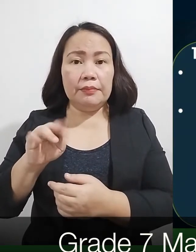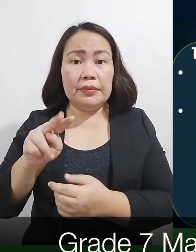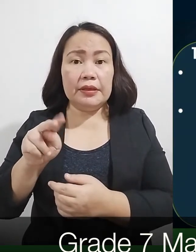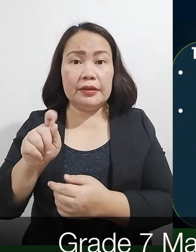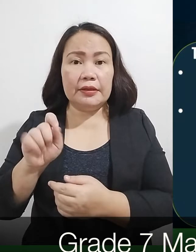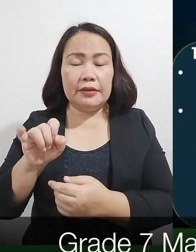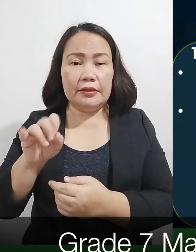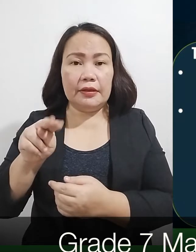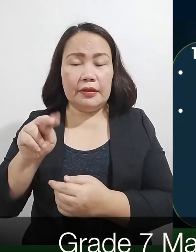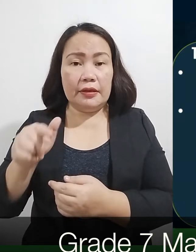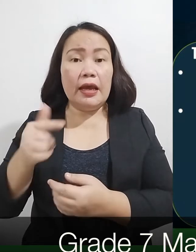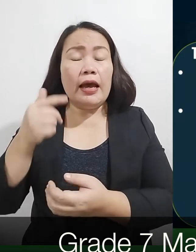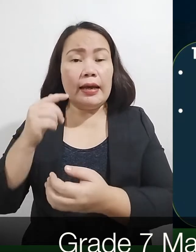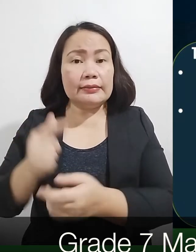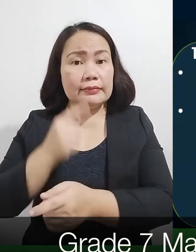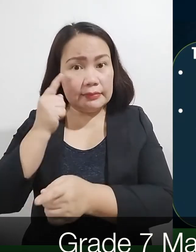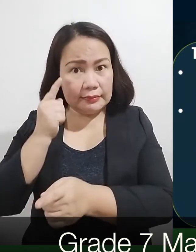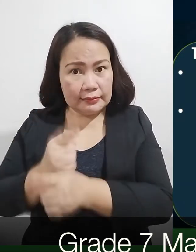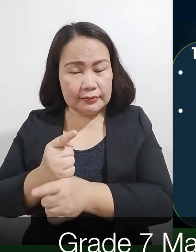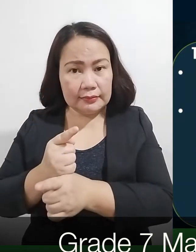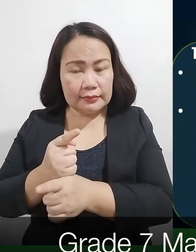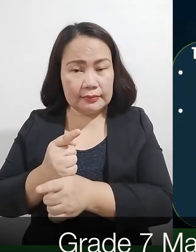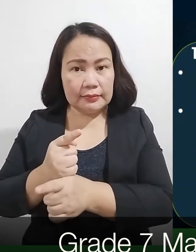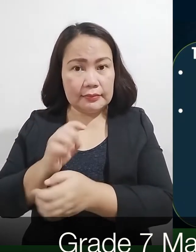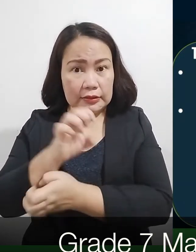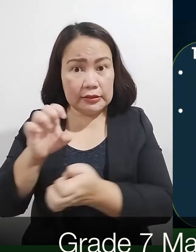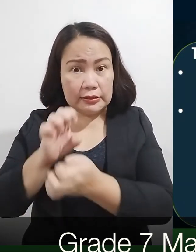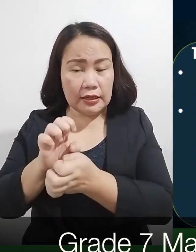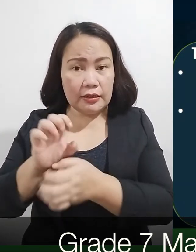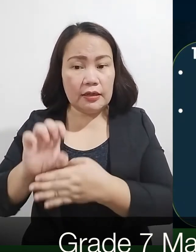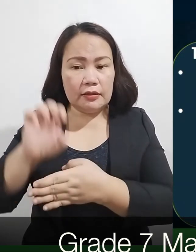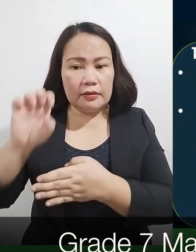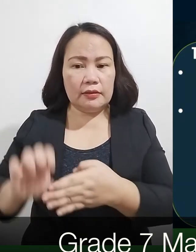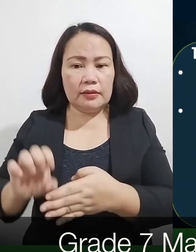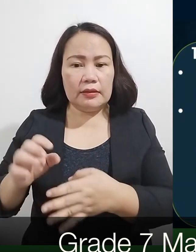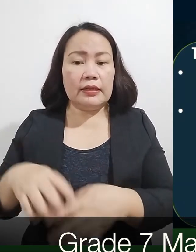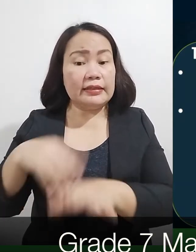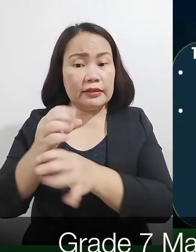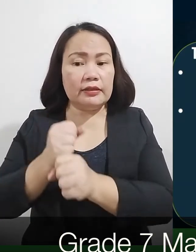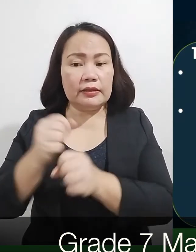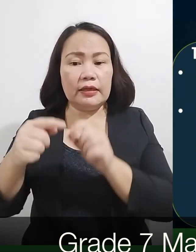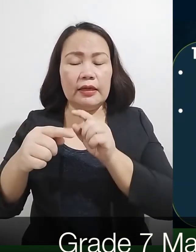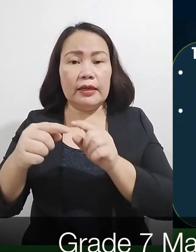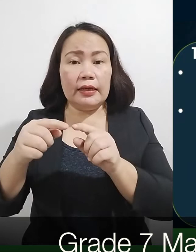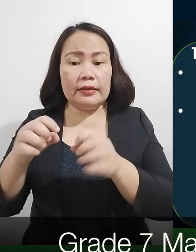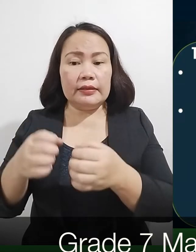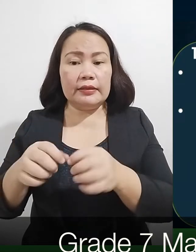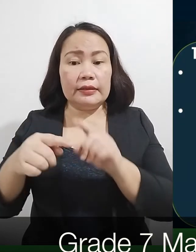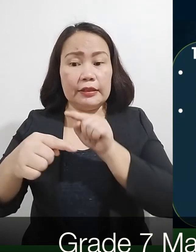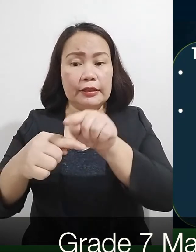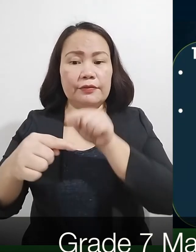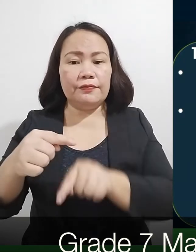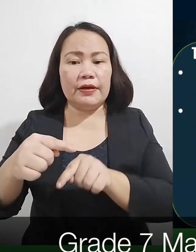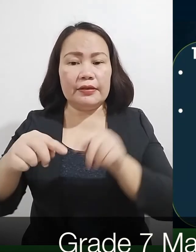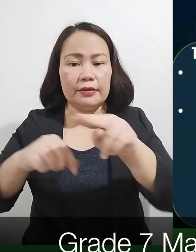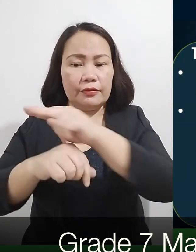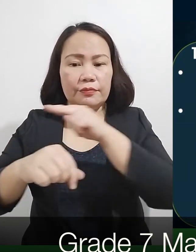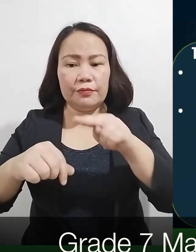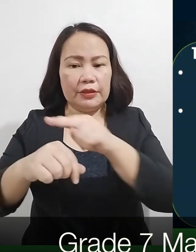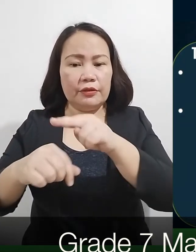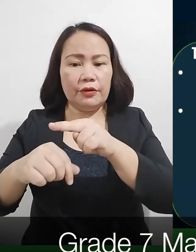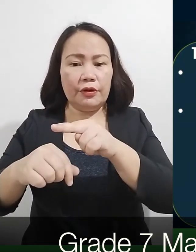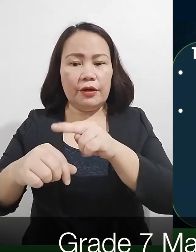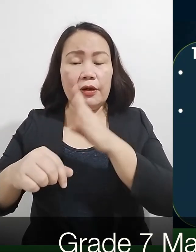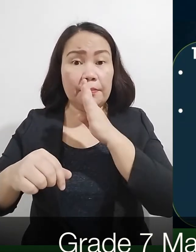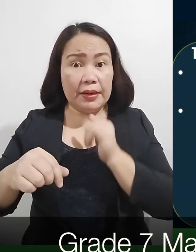siya. Exact. It is obtained by dividing the numerator by the denominator with a remainder